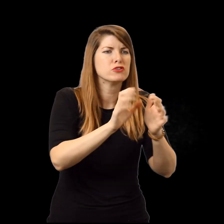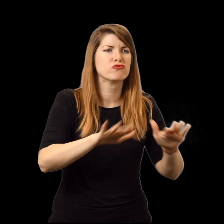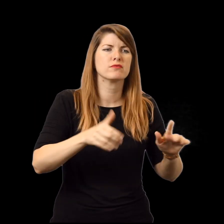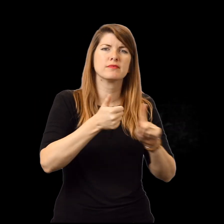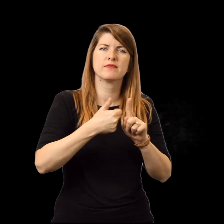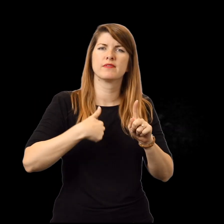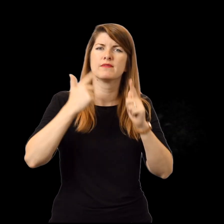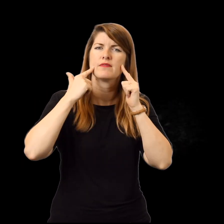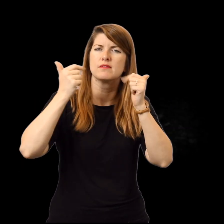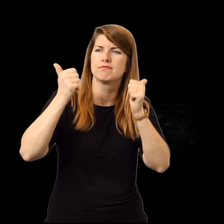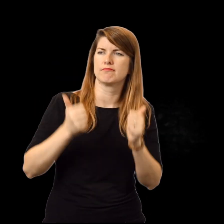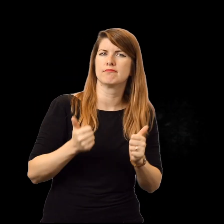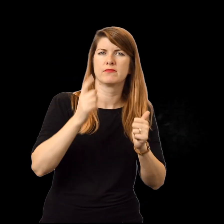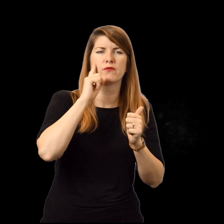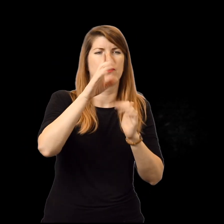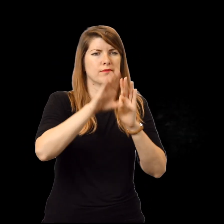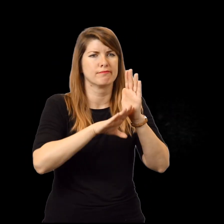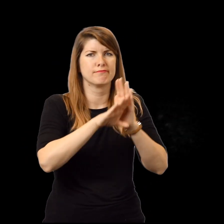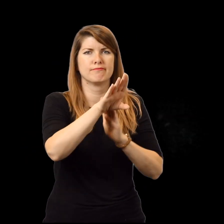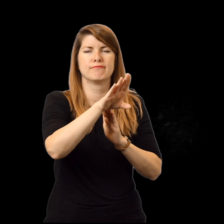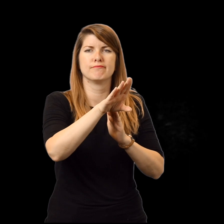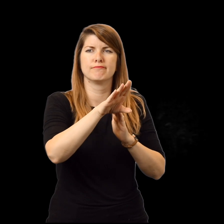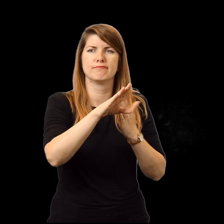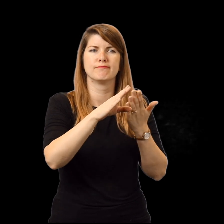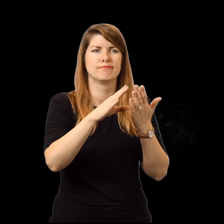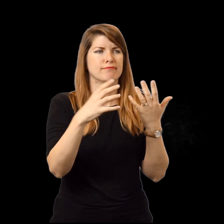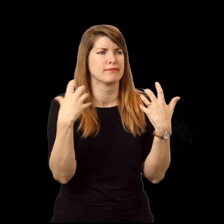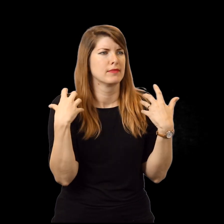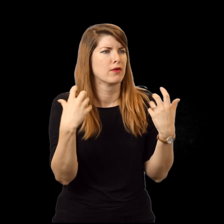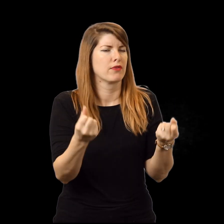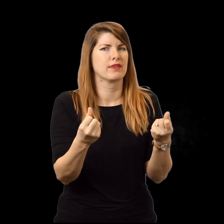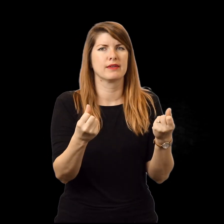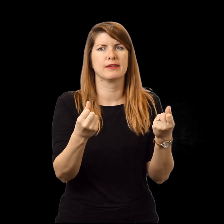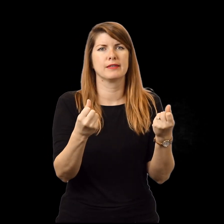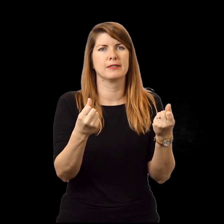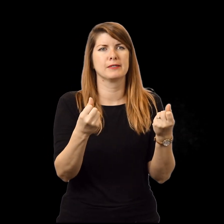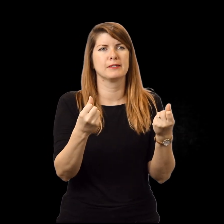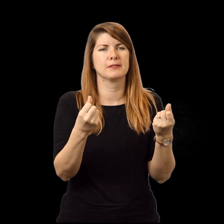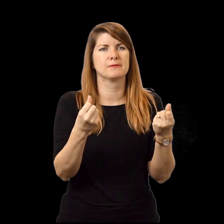children with hearing loss to develop healthy,